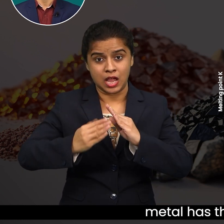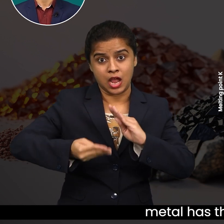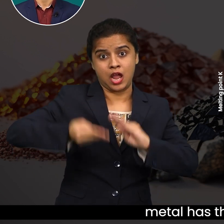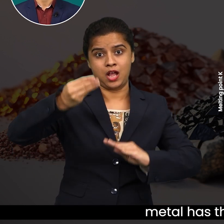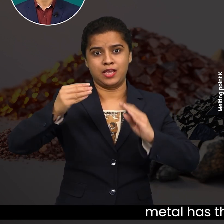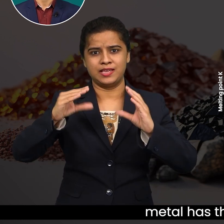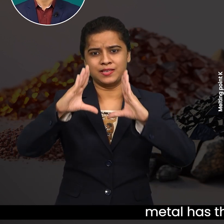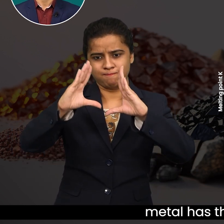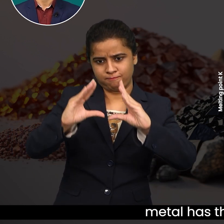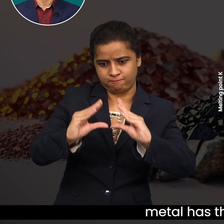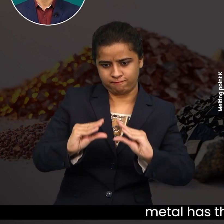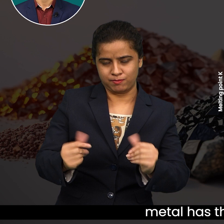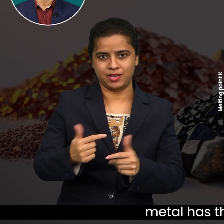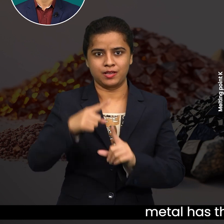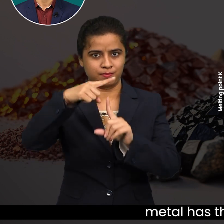point,